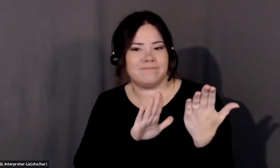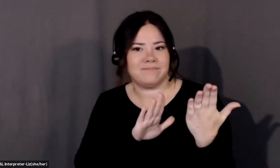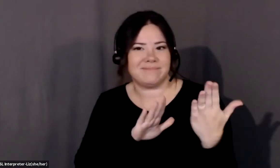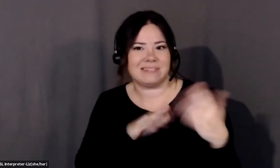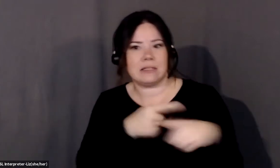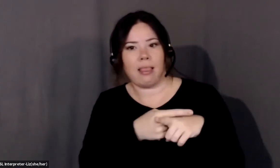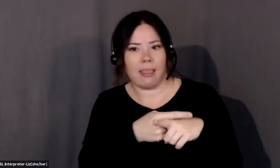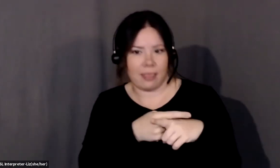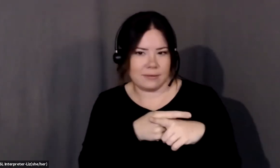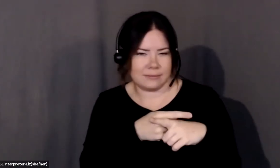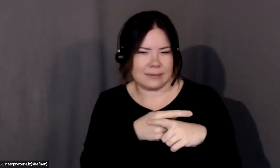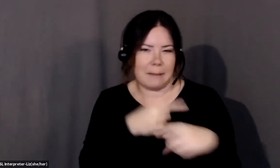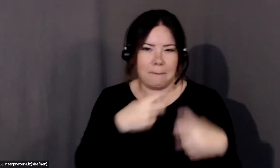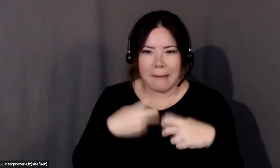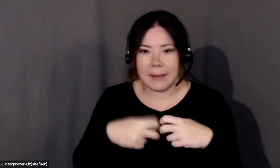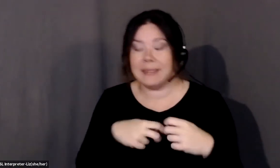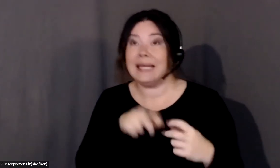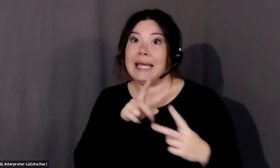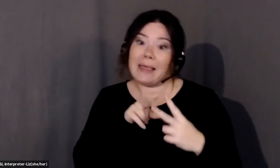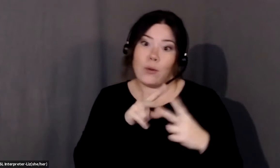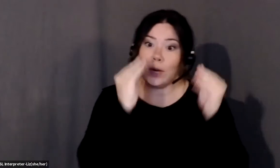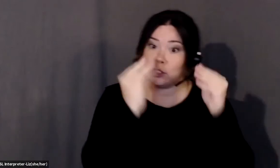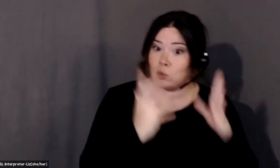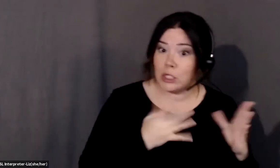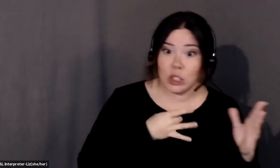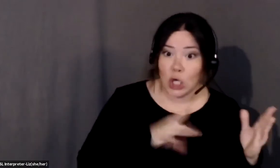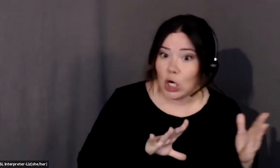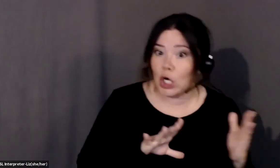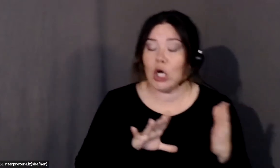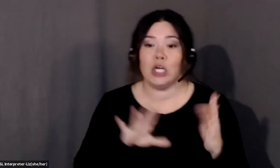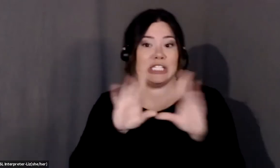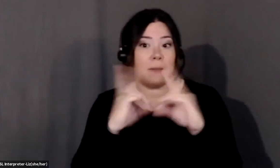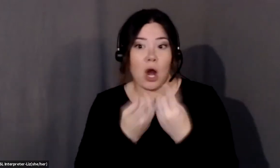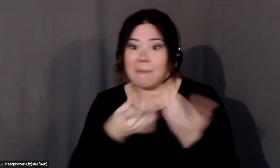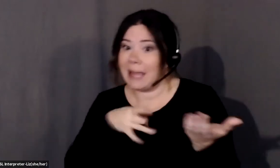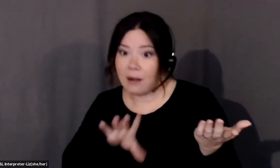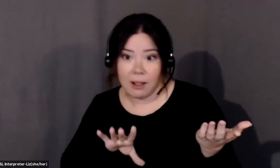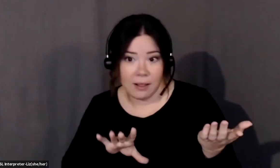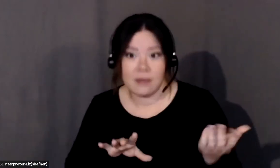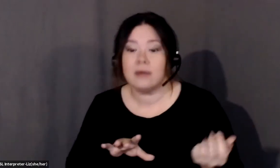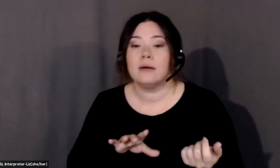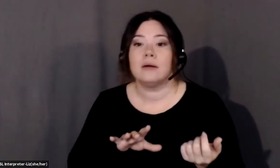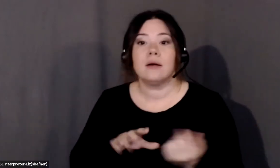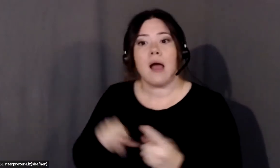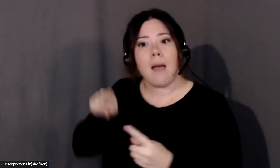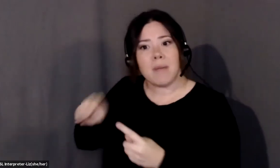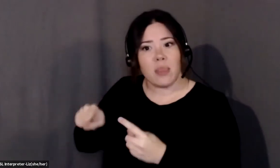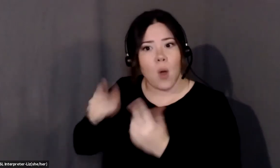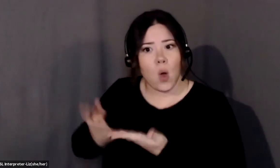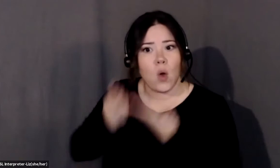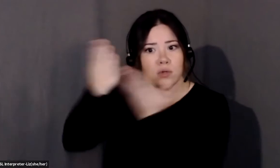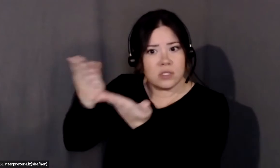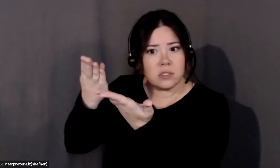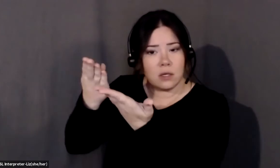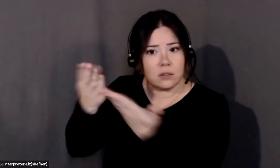problems in the instructor or the department wanting to do that. How have these suggested accommodations or